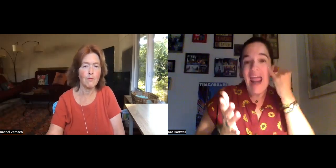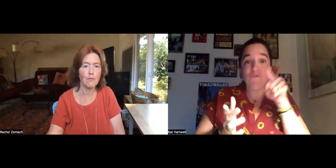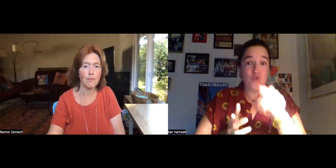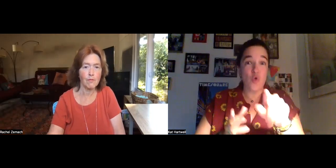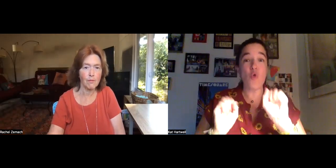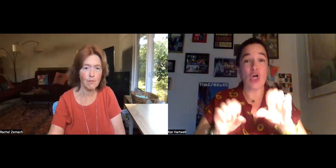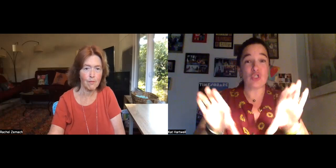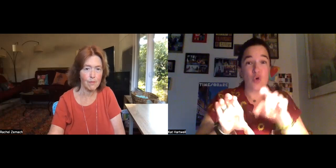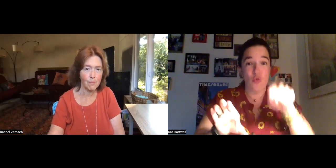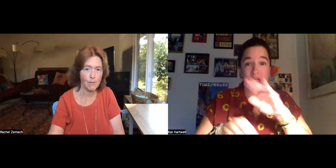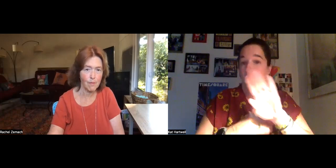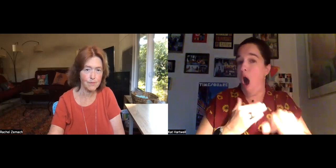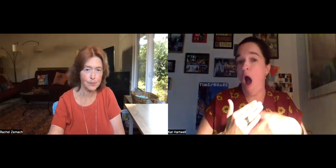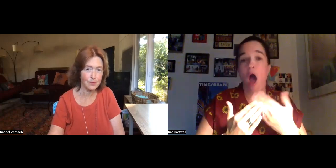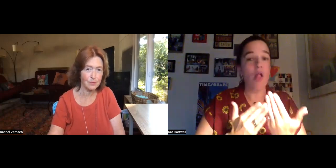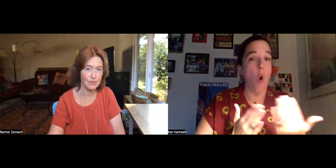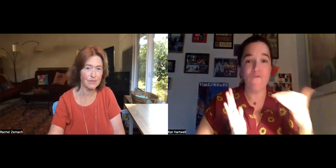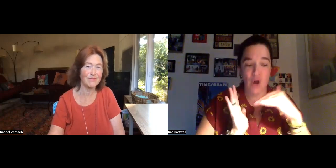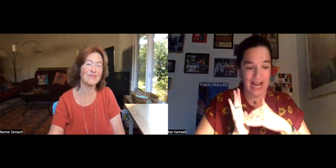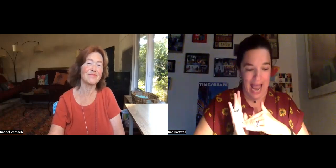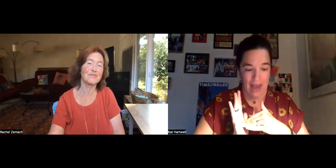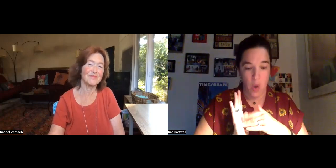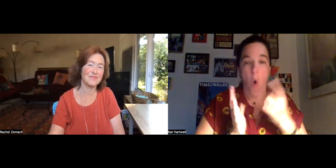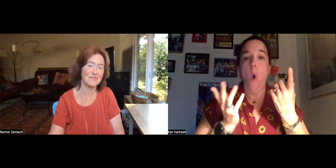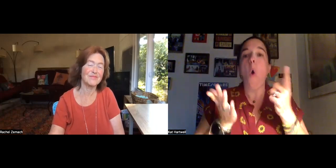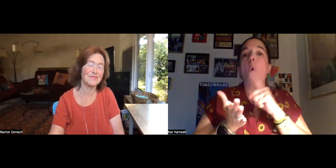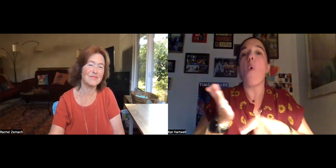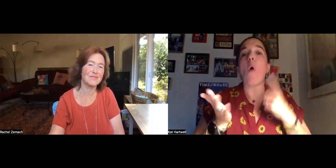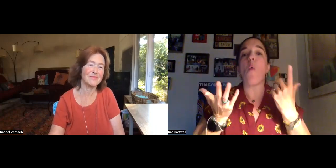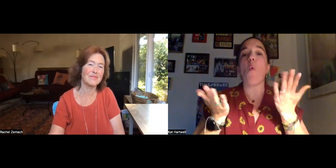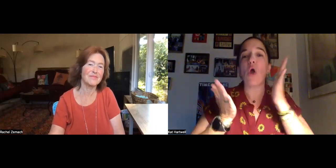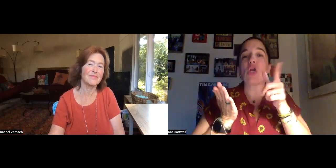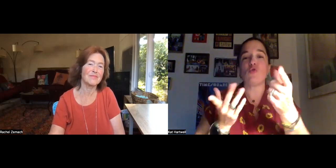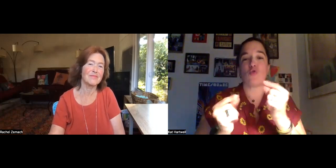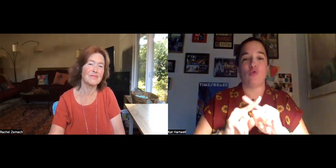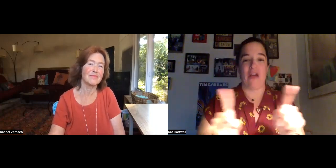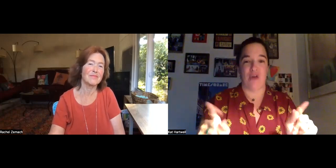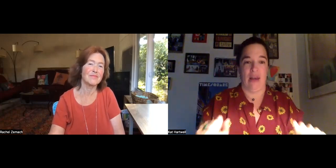if you could do this all over again, what would you do different?